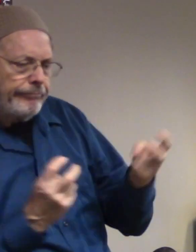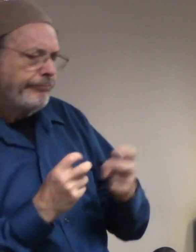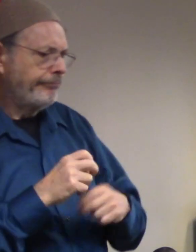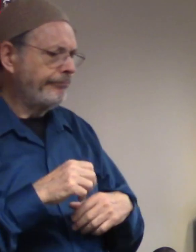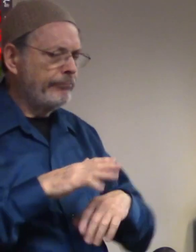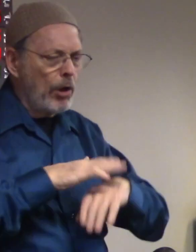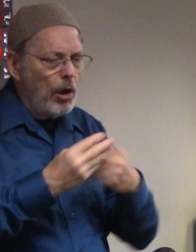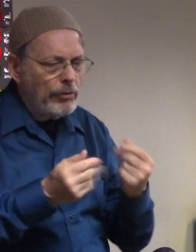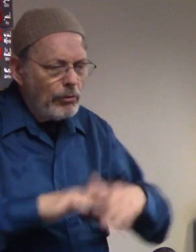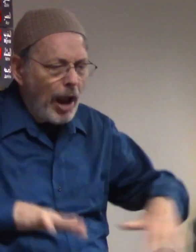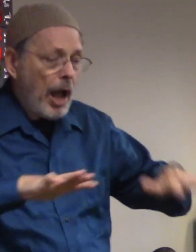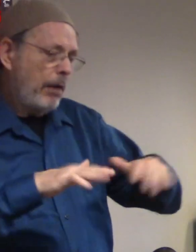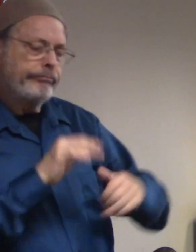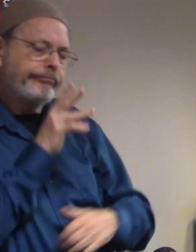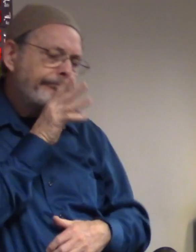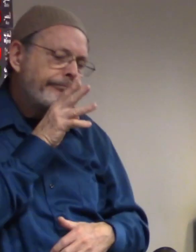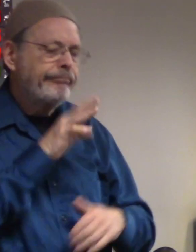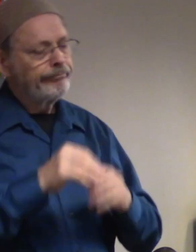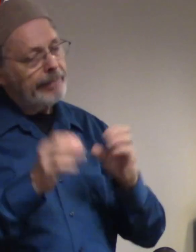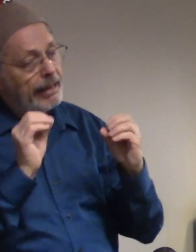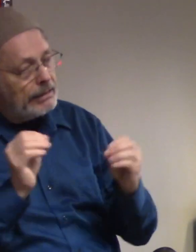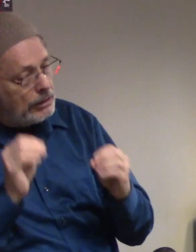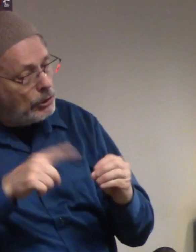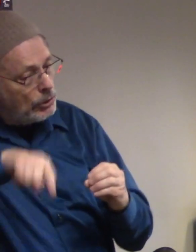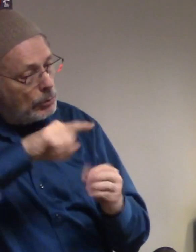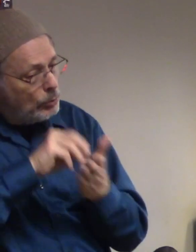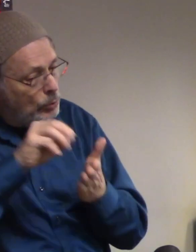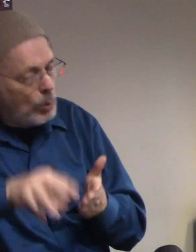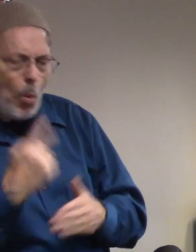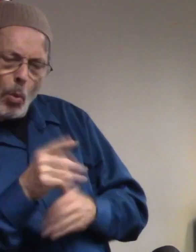and they're teaching their students, and some of their students,